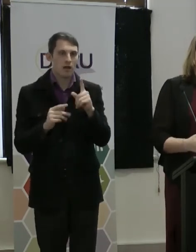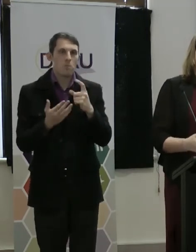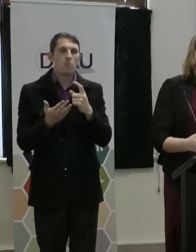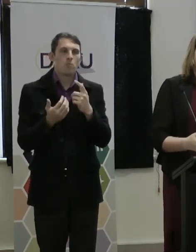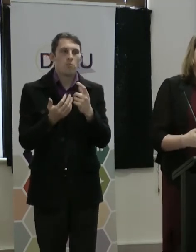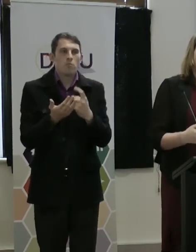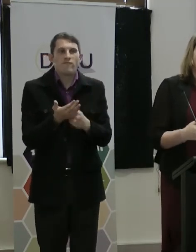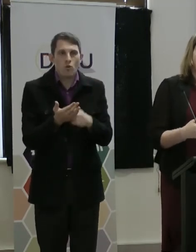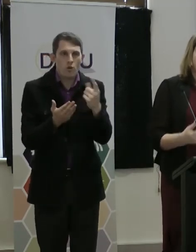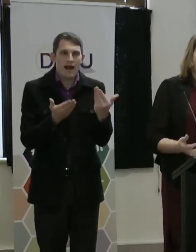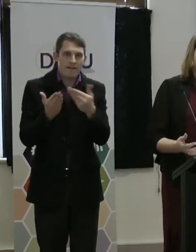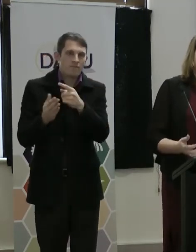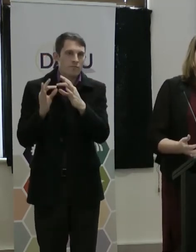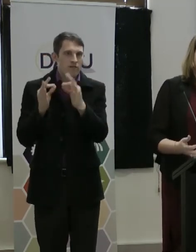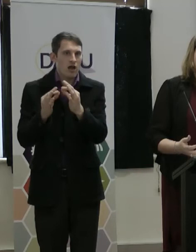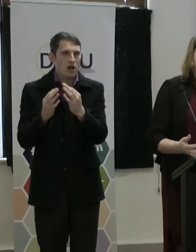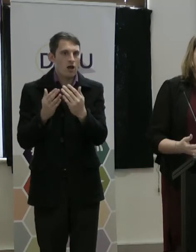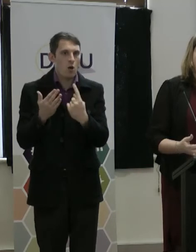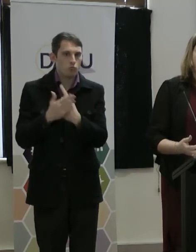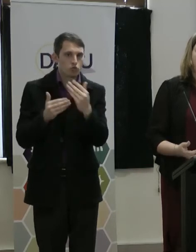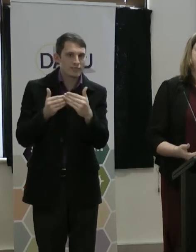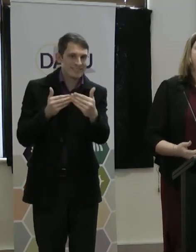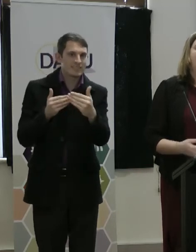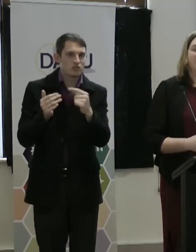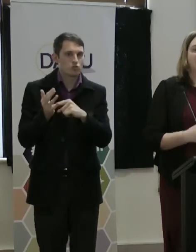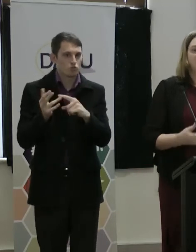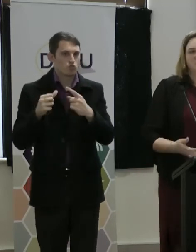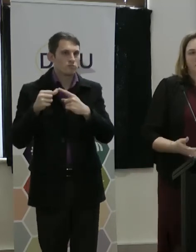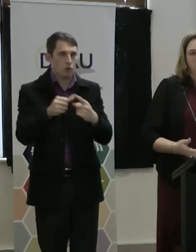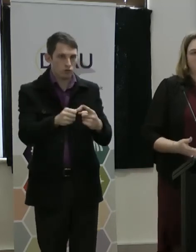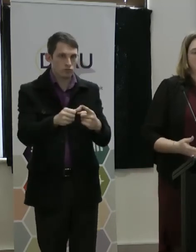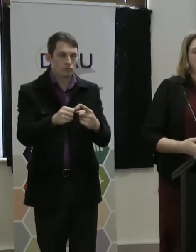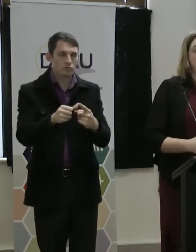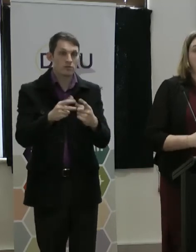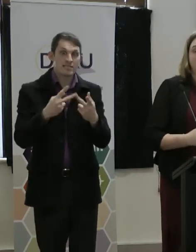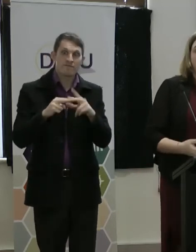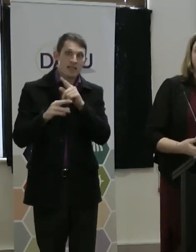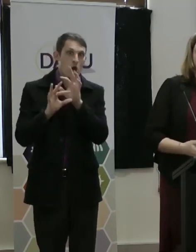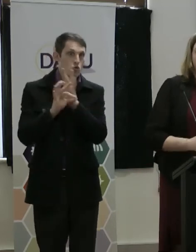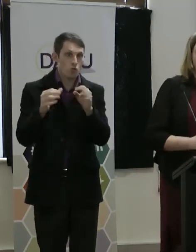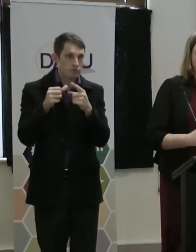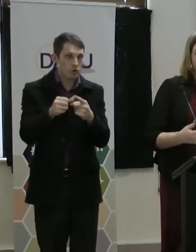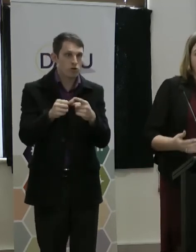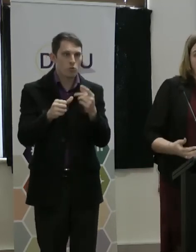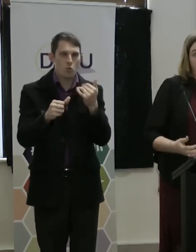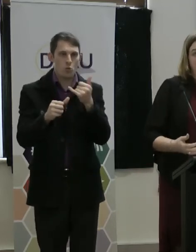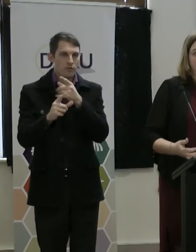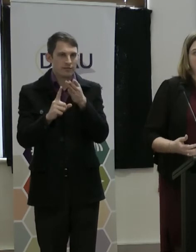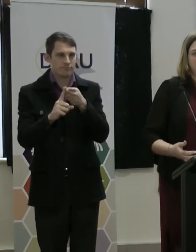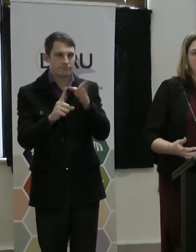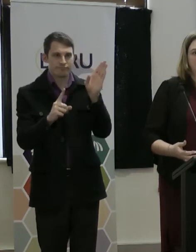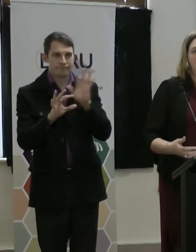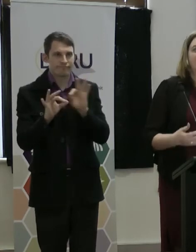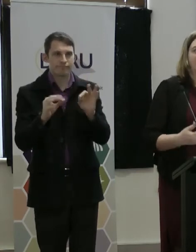provider an opportunity to respond to the concerns that you've raised with them, and then if they're just not responding, or if they're responding but not actually resolving